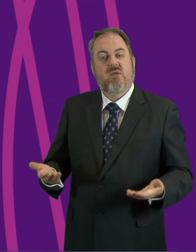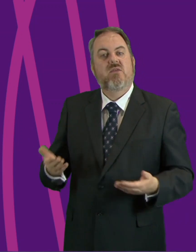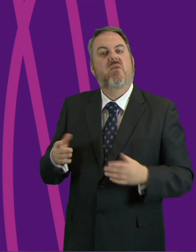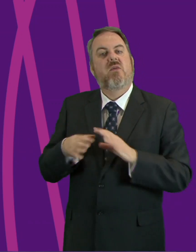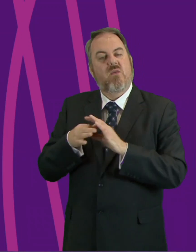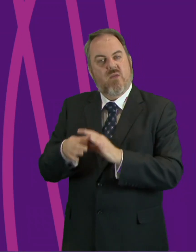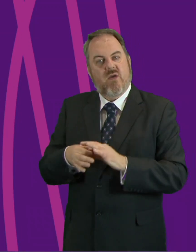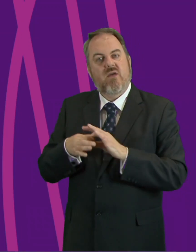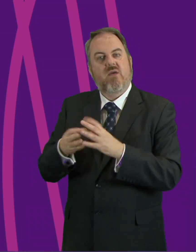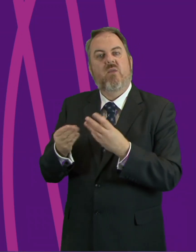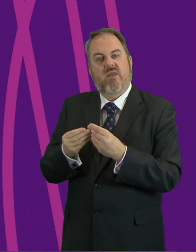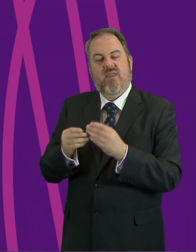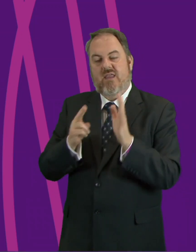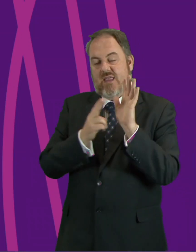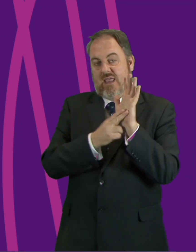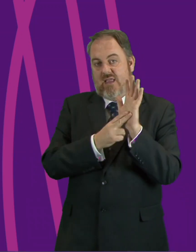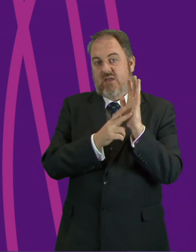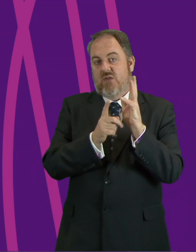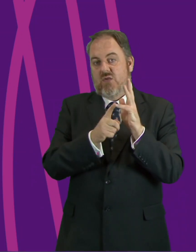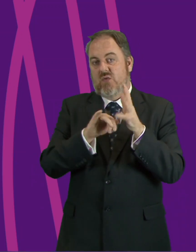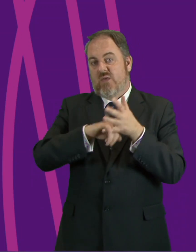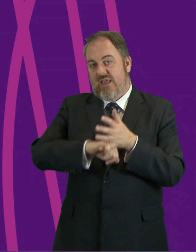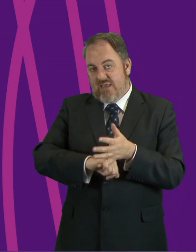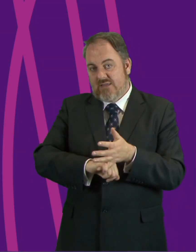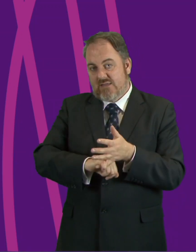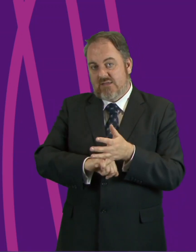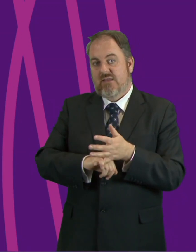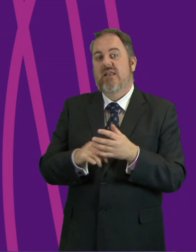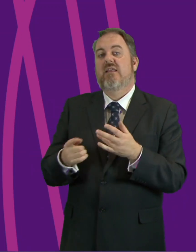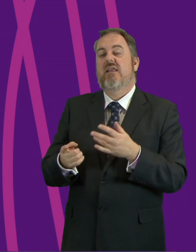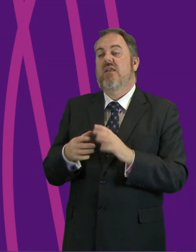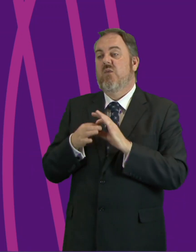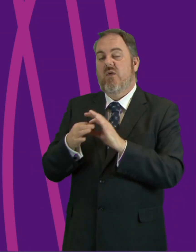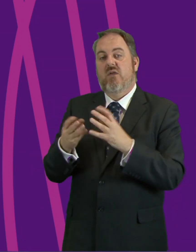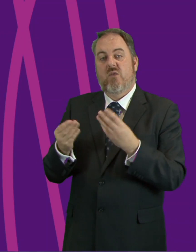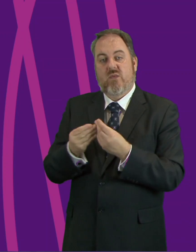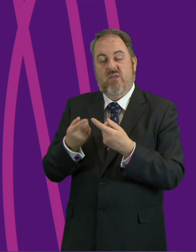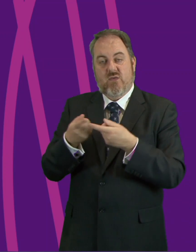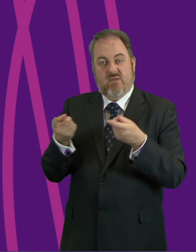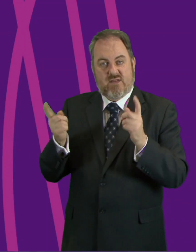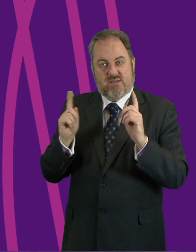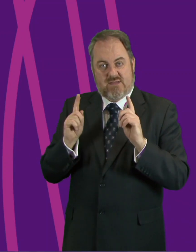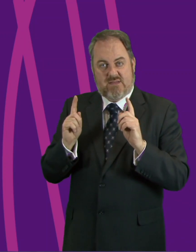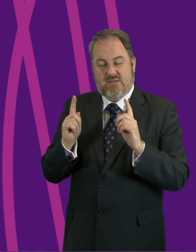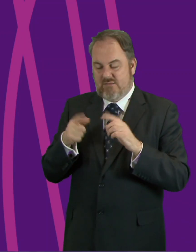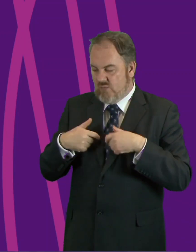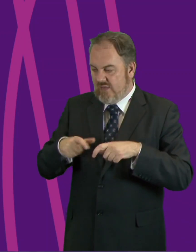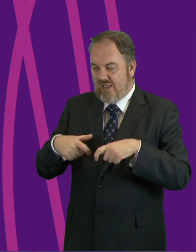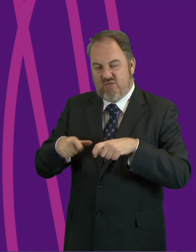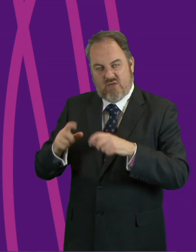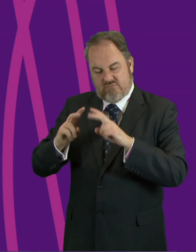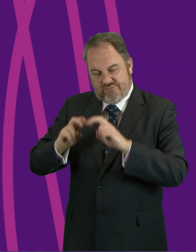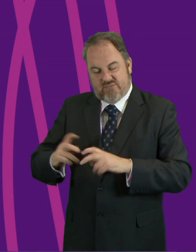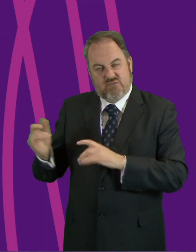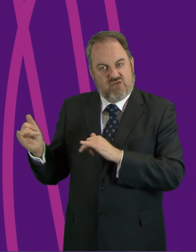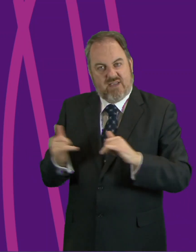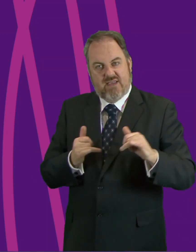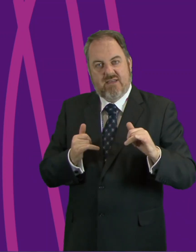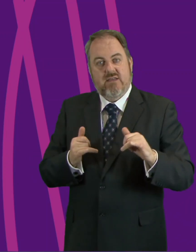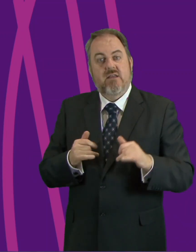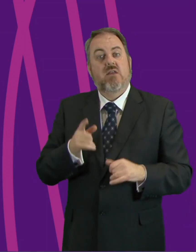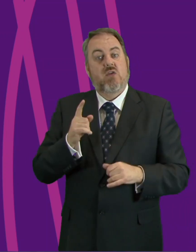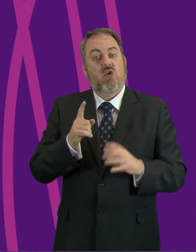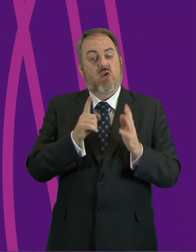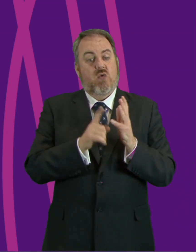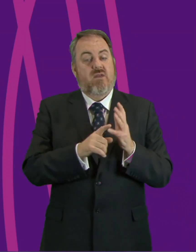sector regarding the support arrangements that are required in future. On the universal credit point, that's on whether the rules could be relaxed, that